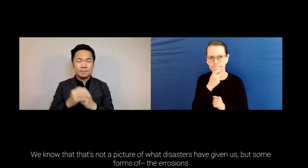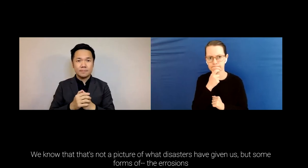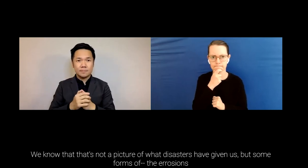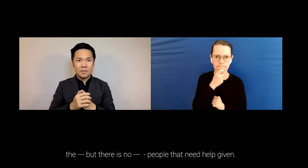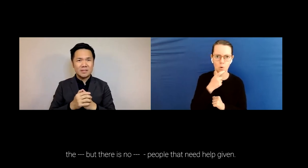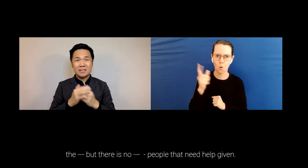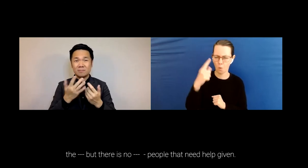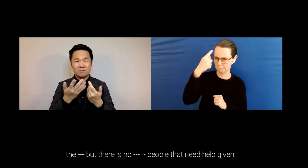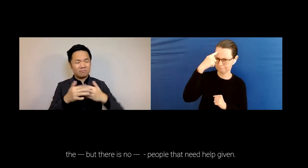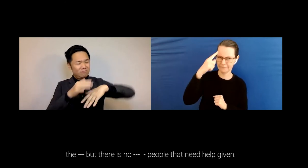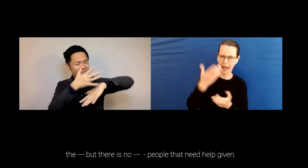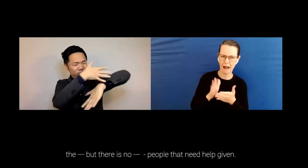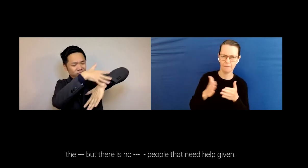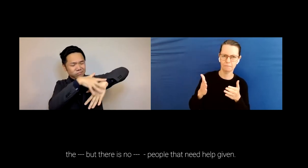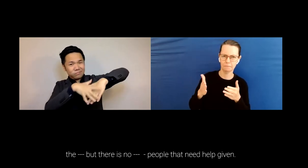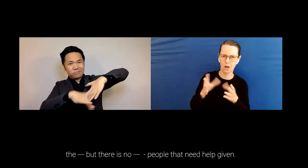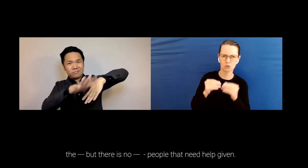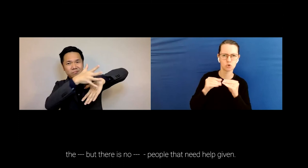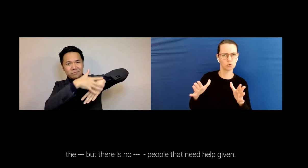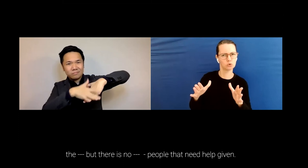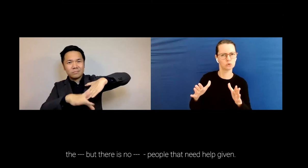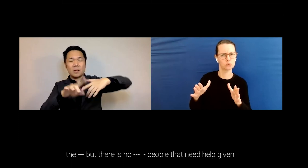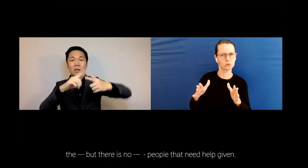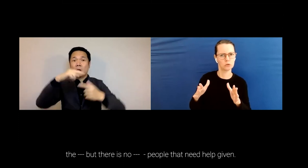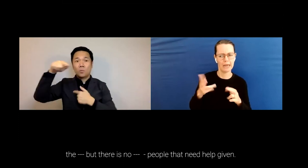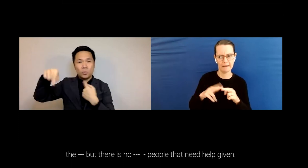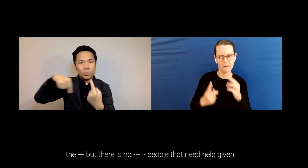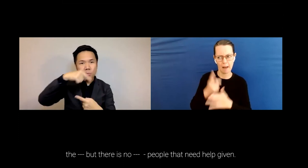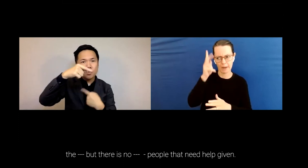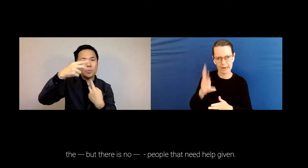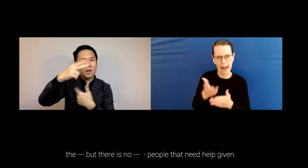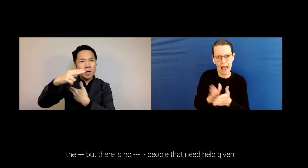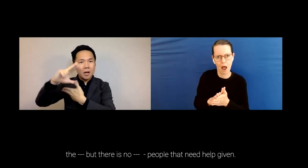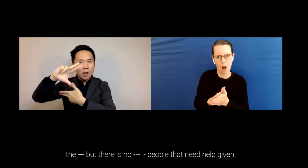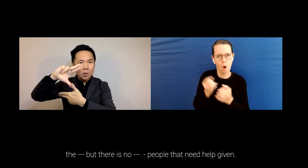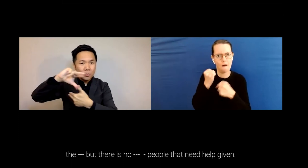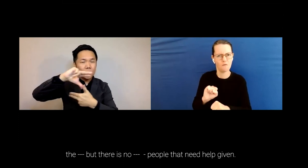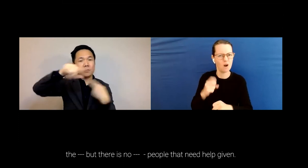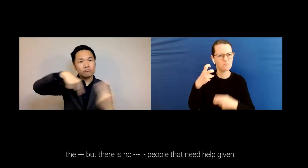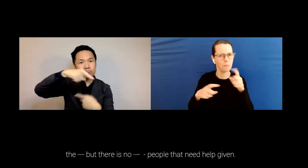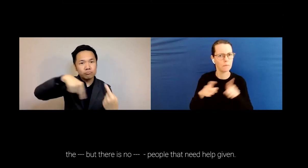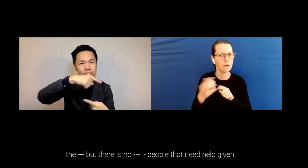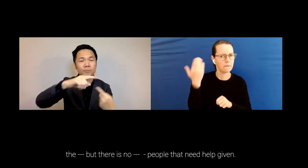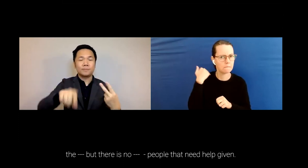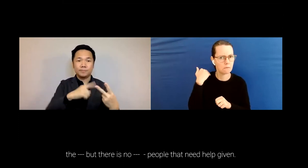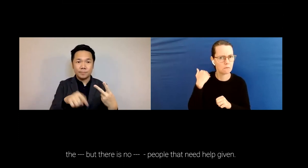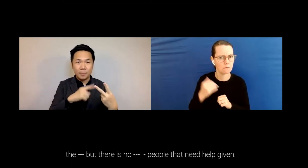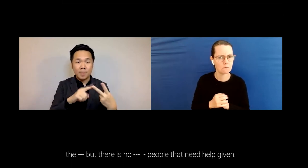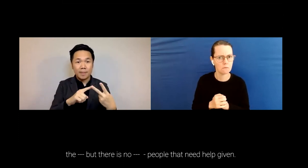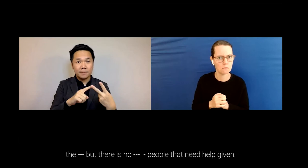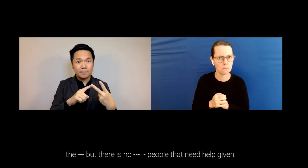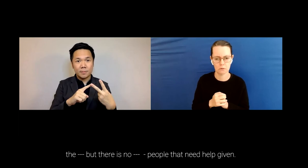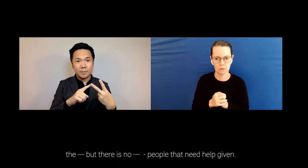erosions, the allocation, but there's no dead or